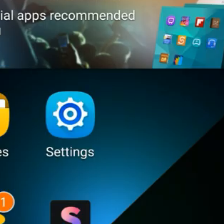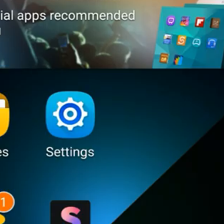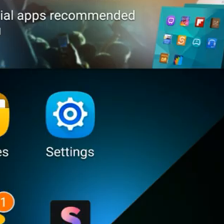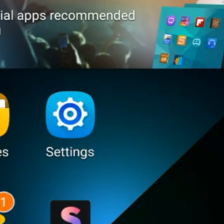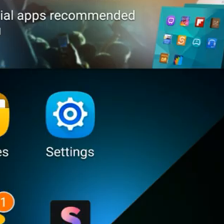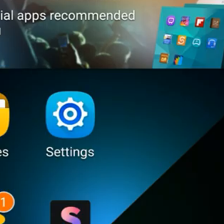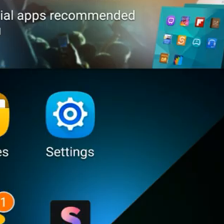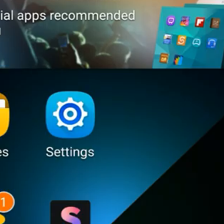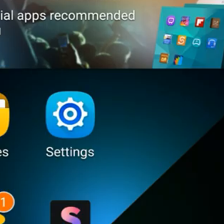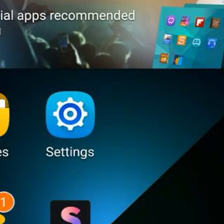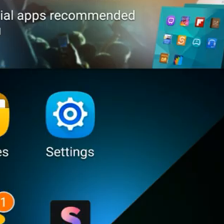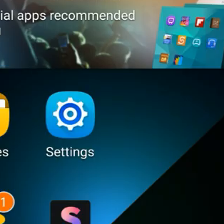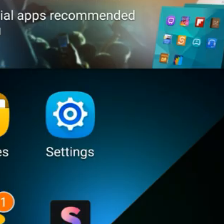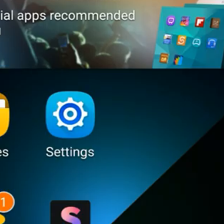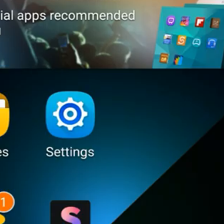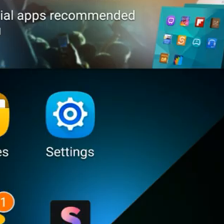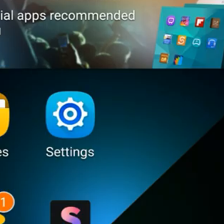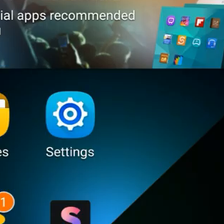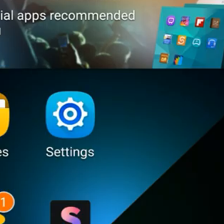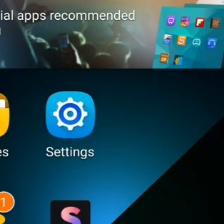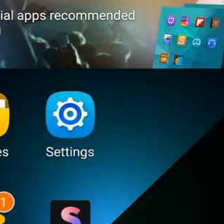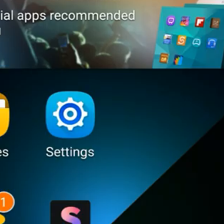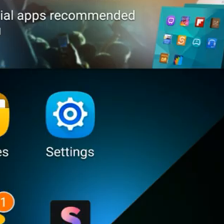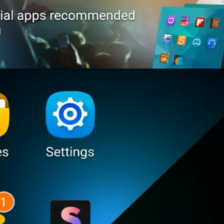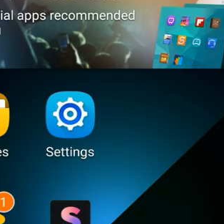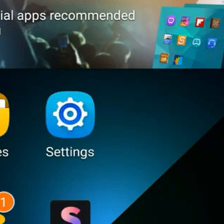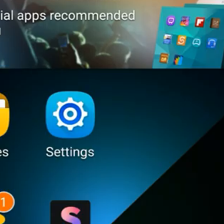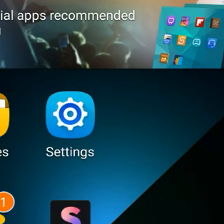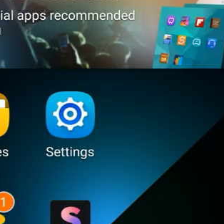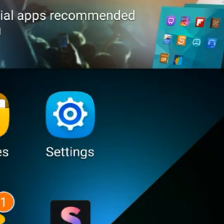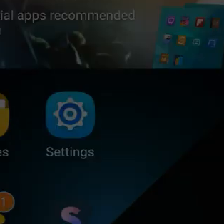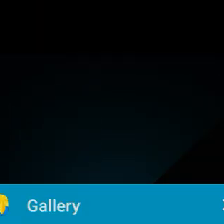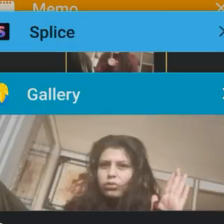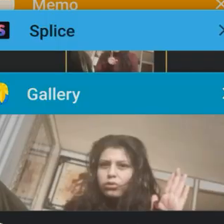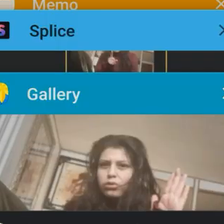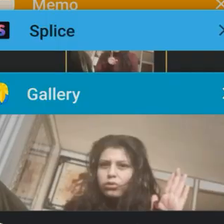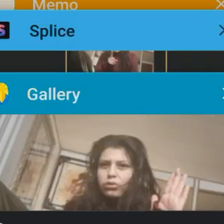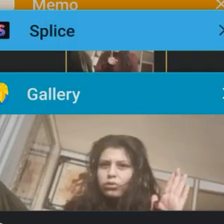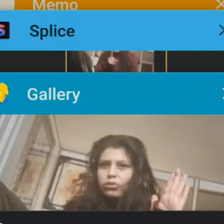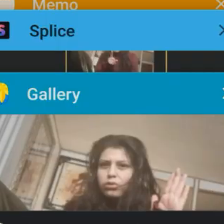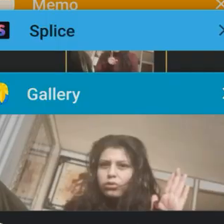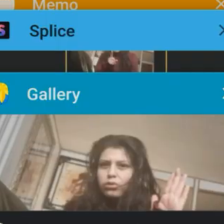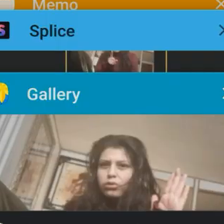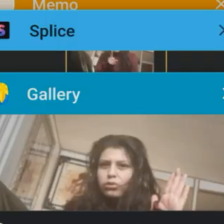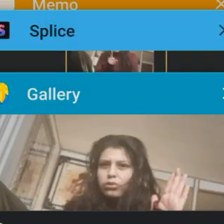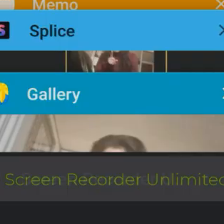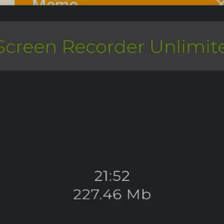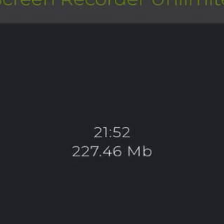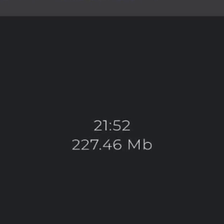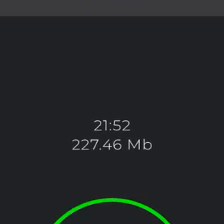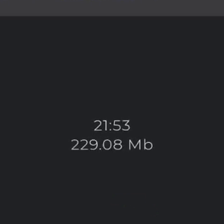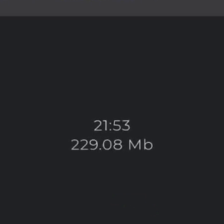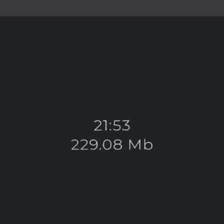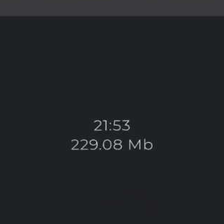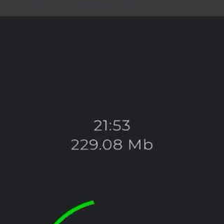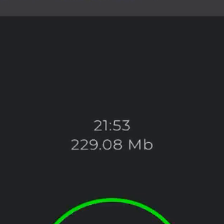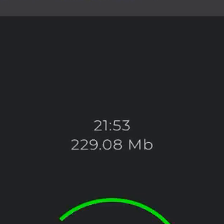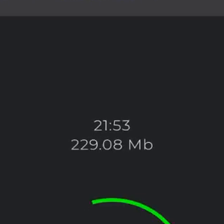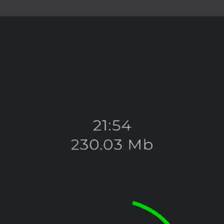continuation path to your career are very difficult to